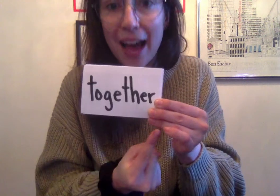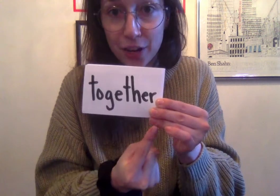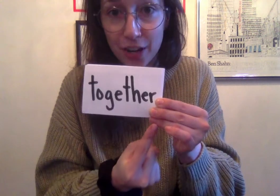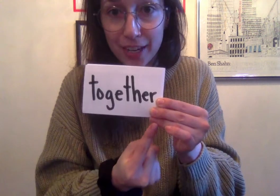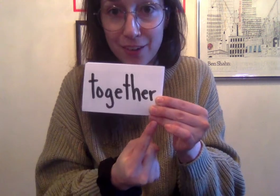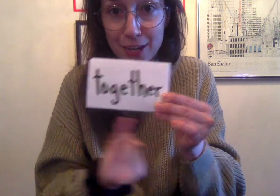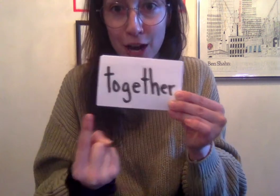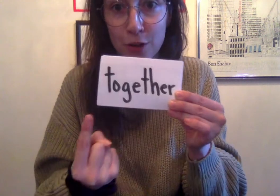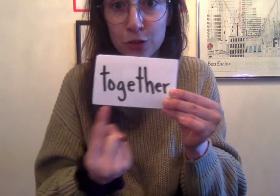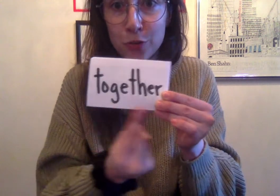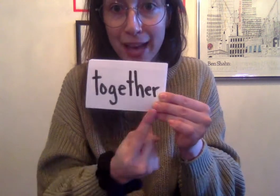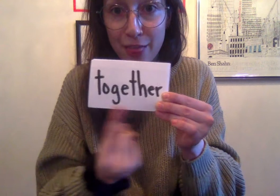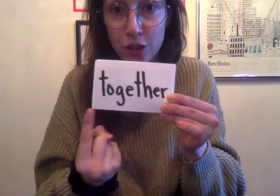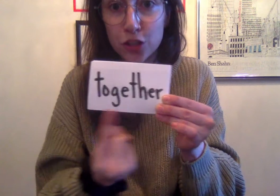Together, get ready, go.